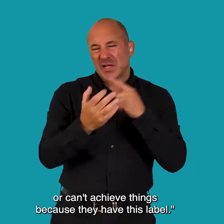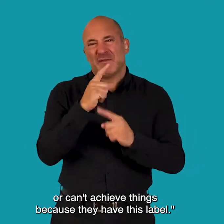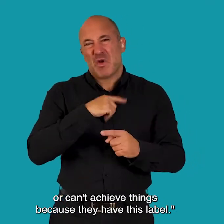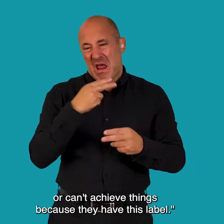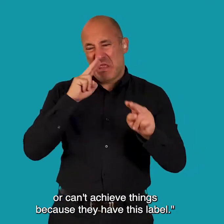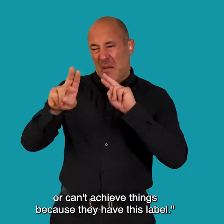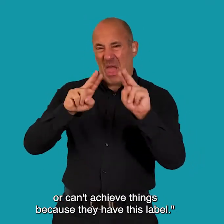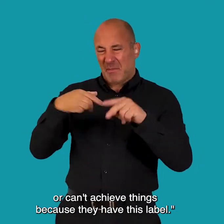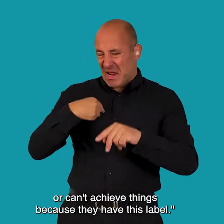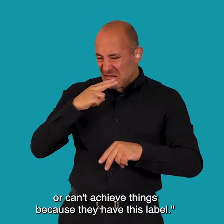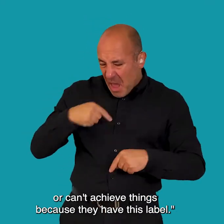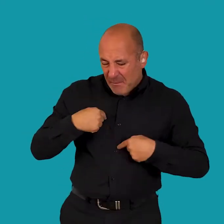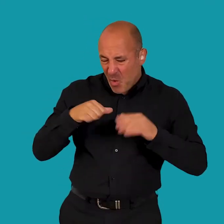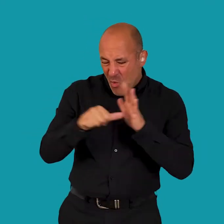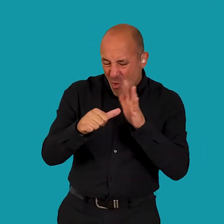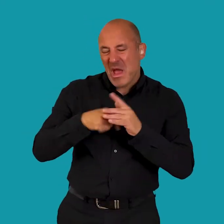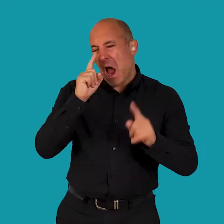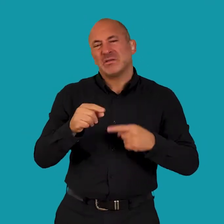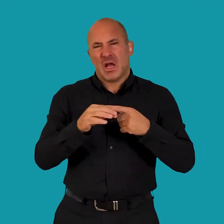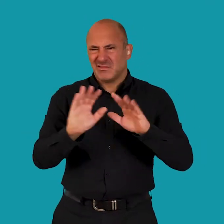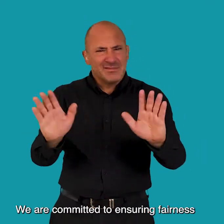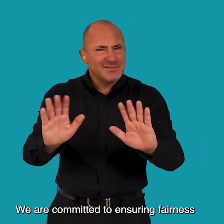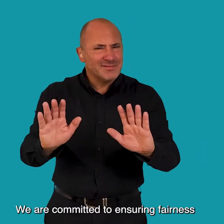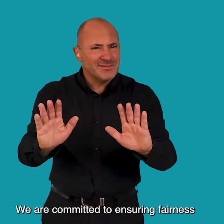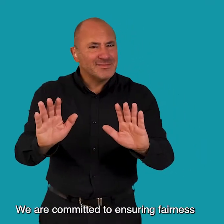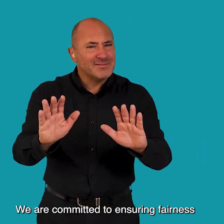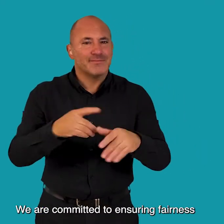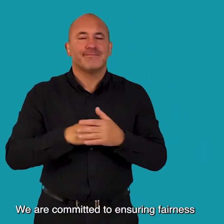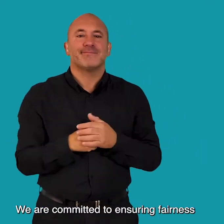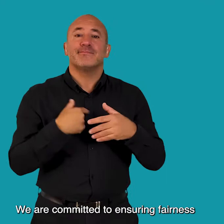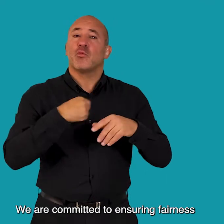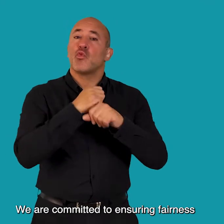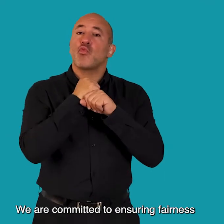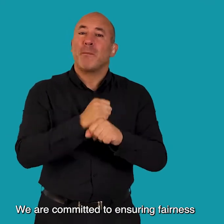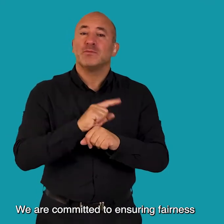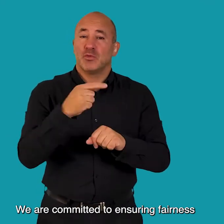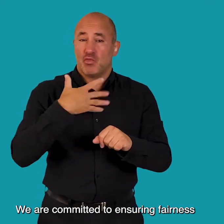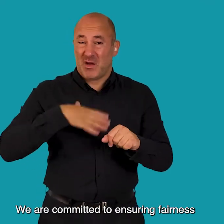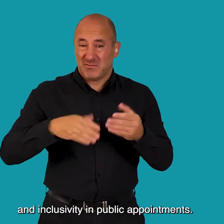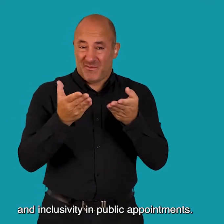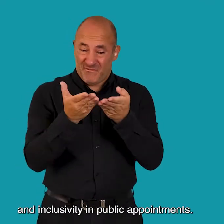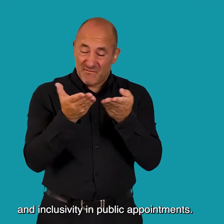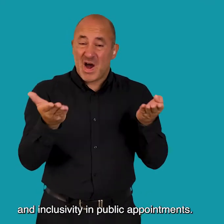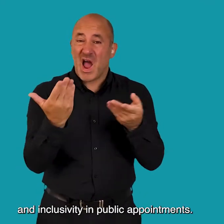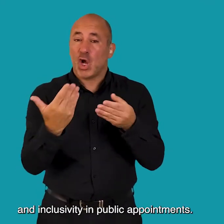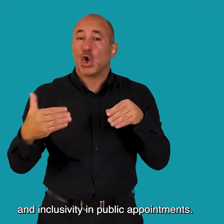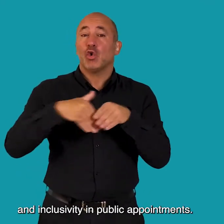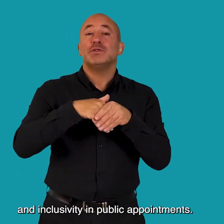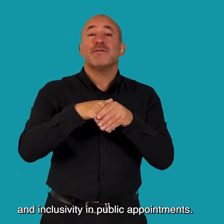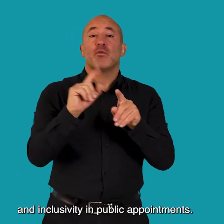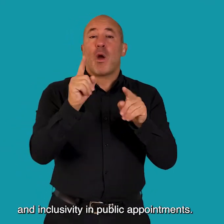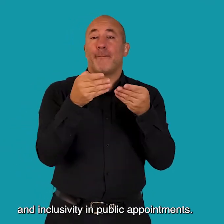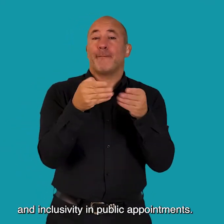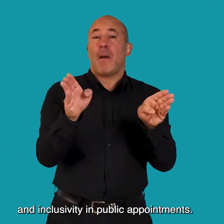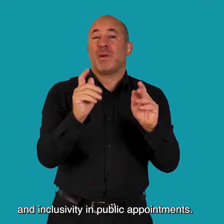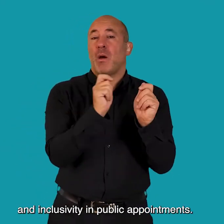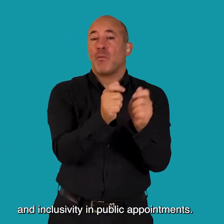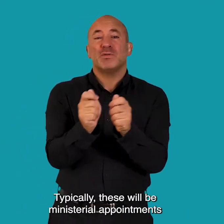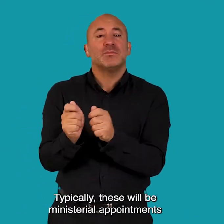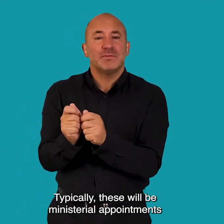have this label. We are committed to ensuring fairness and inclusivity in public appointments. Typically,